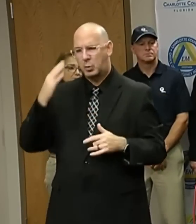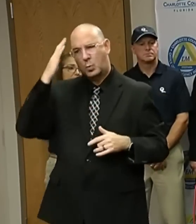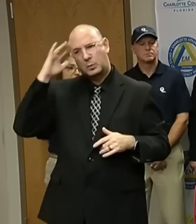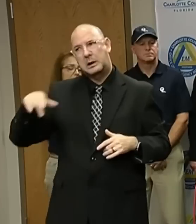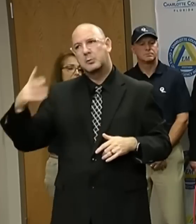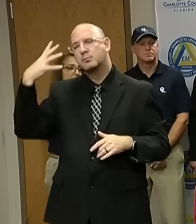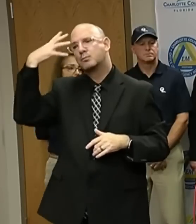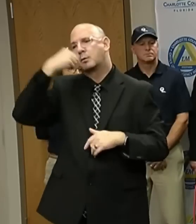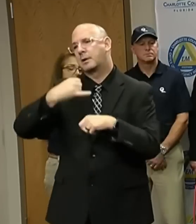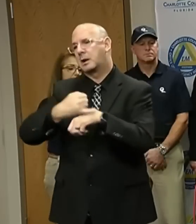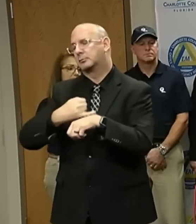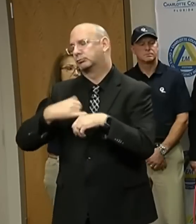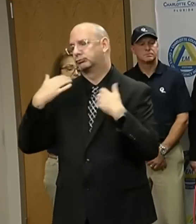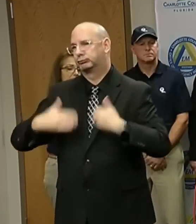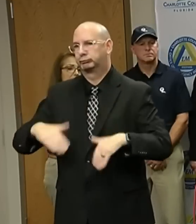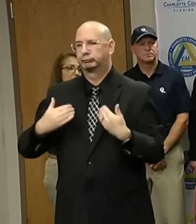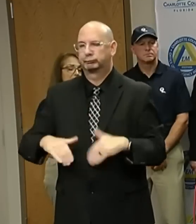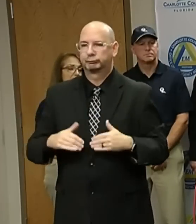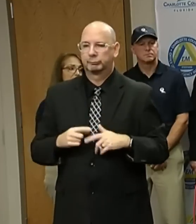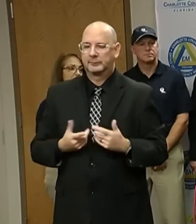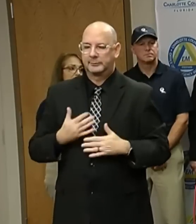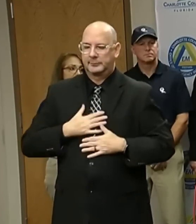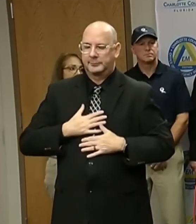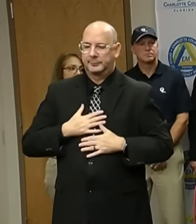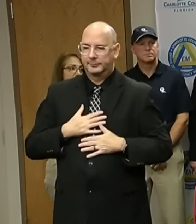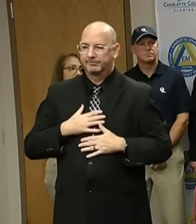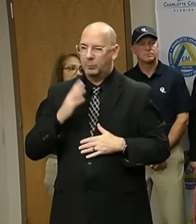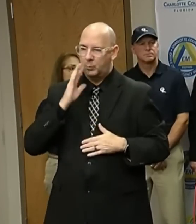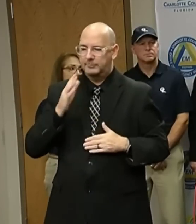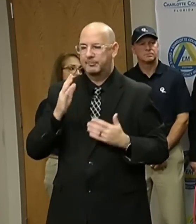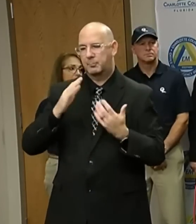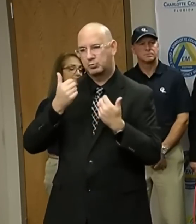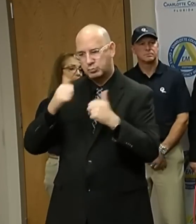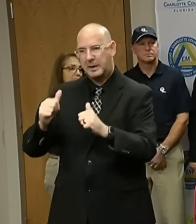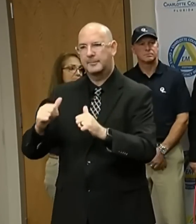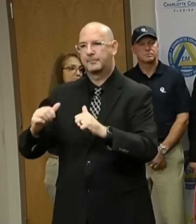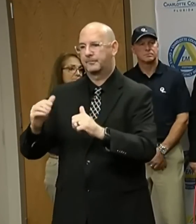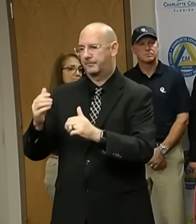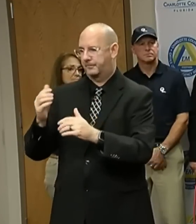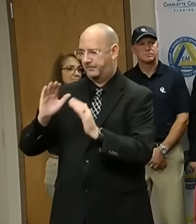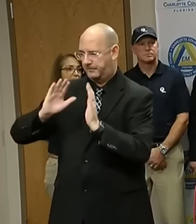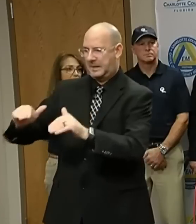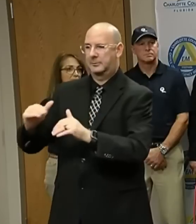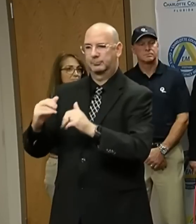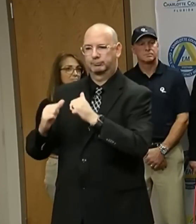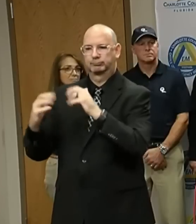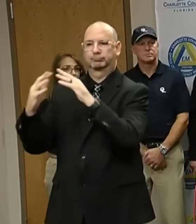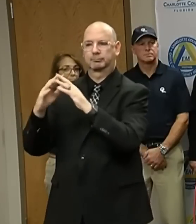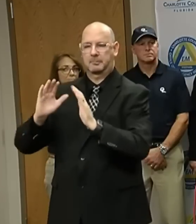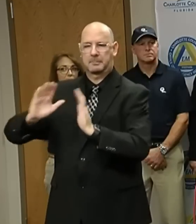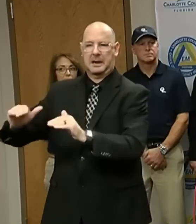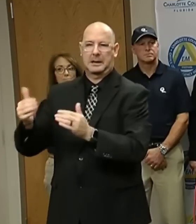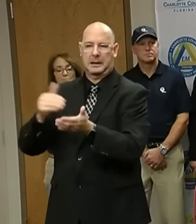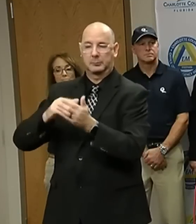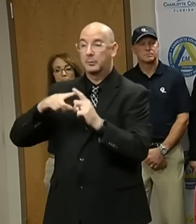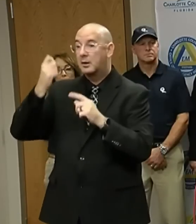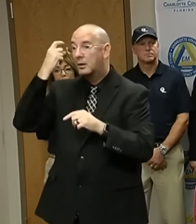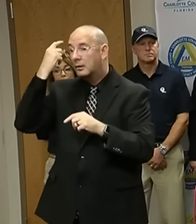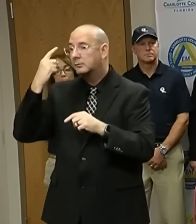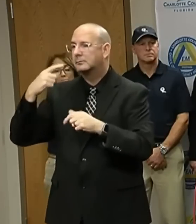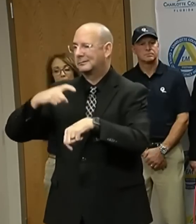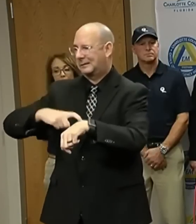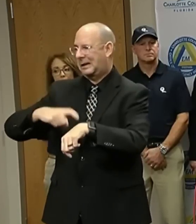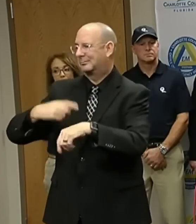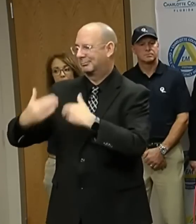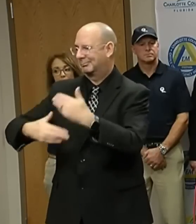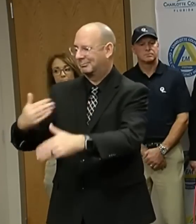committed to restoring the infrastructure as needed. That is not going to be an overnight task. That is going to be something that is going to require a lot of